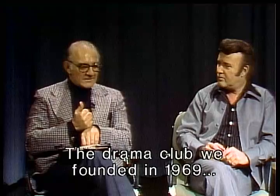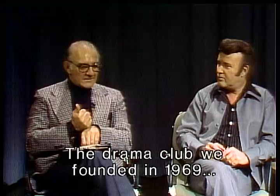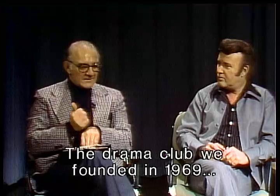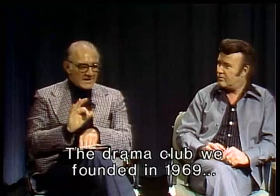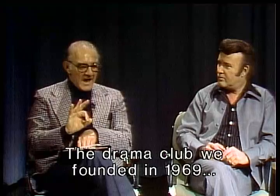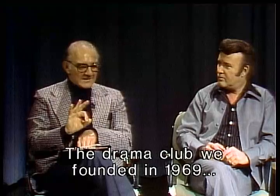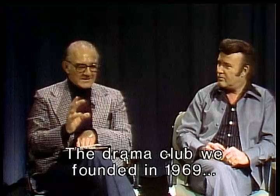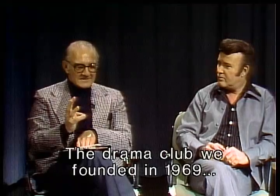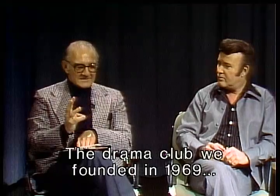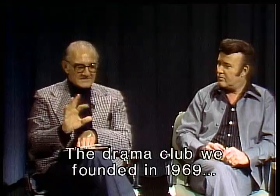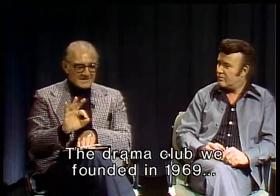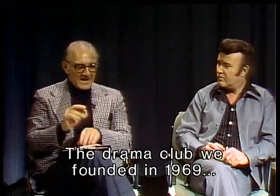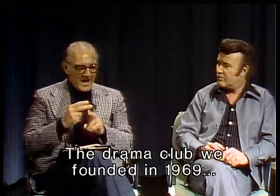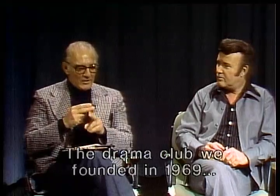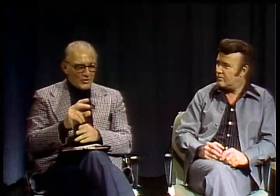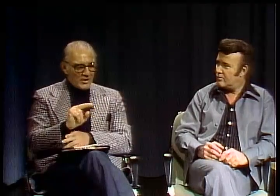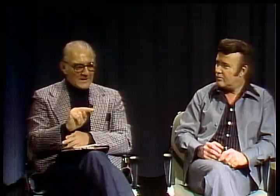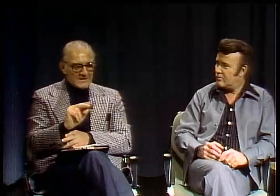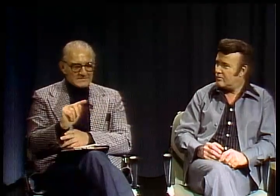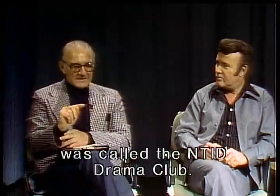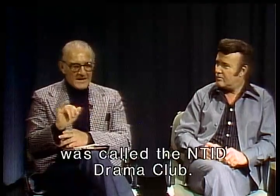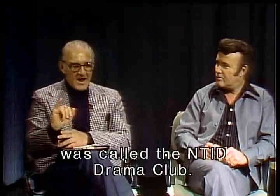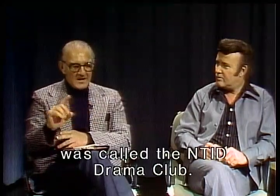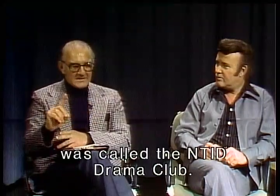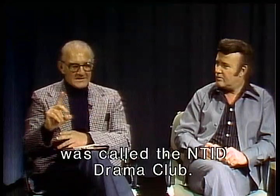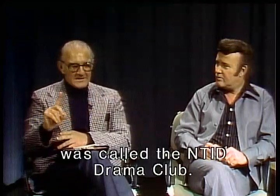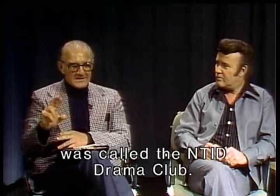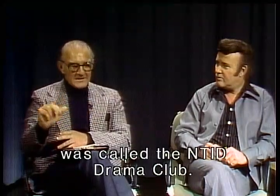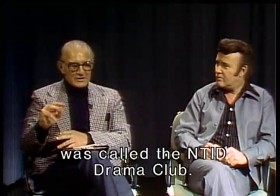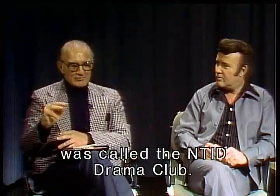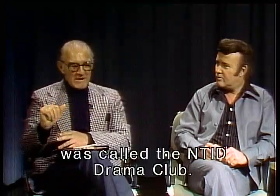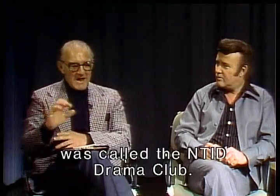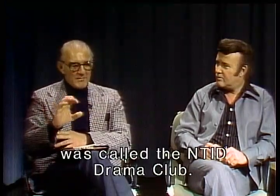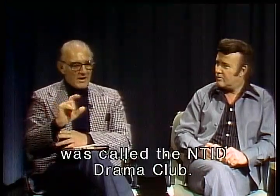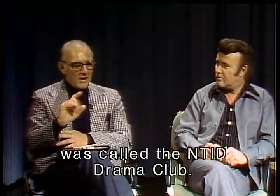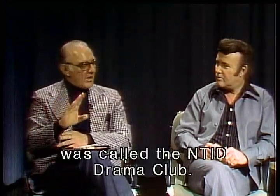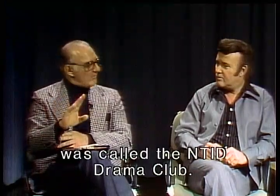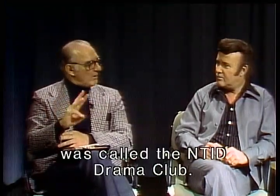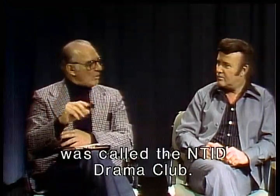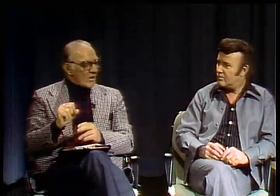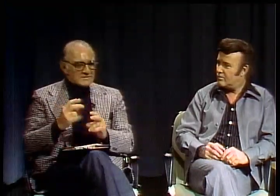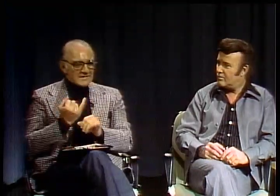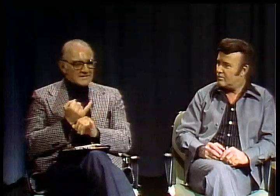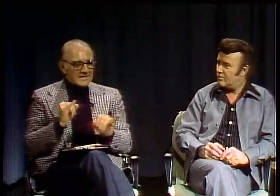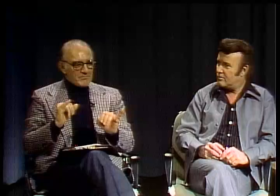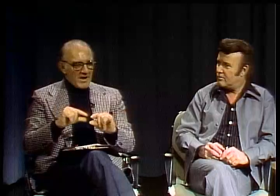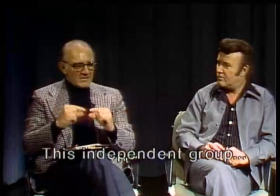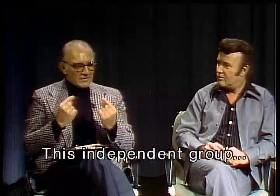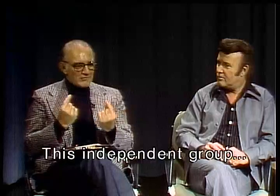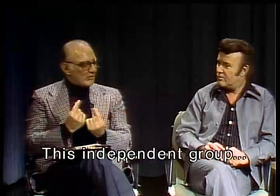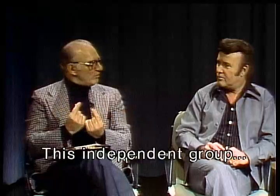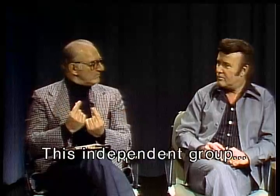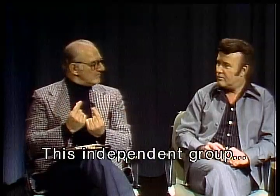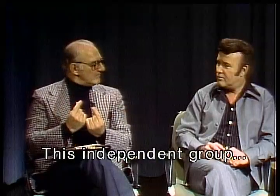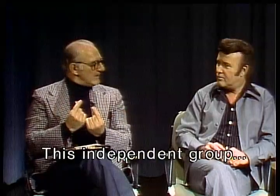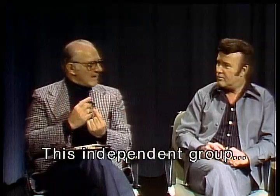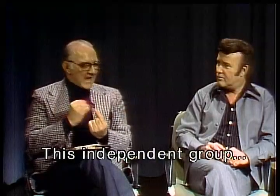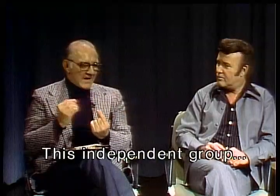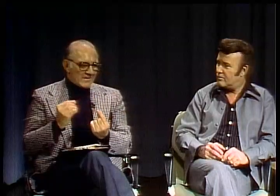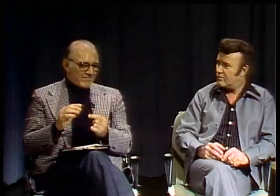in 1969 called NTID Drama Club, independent group, and